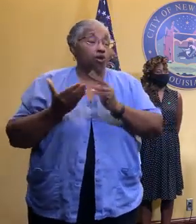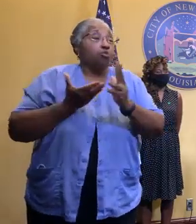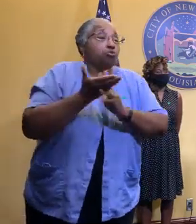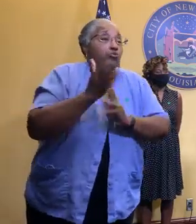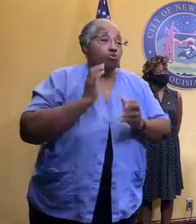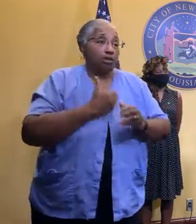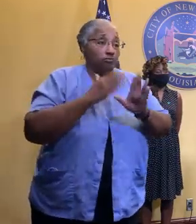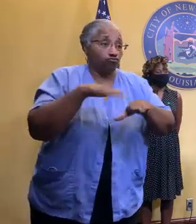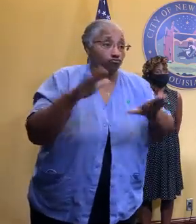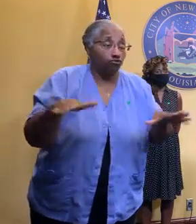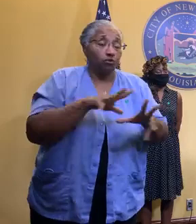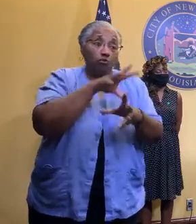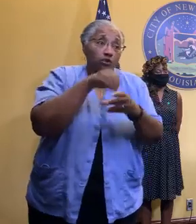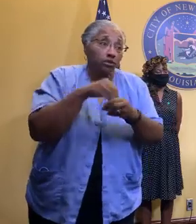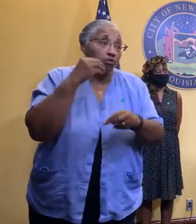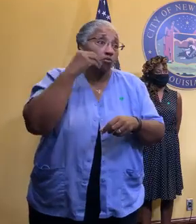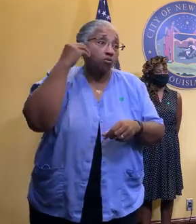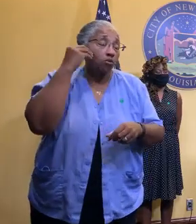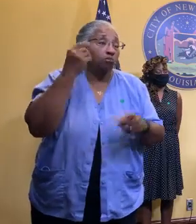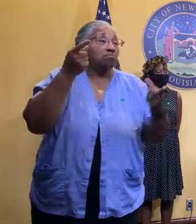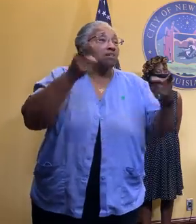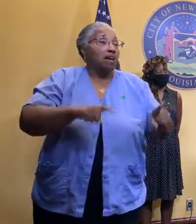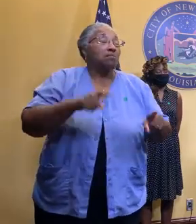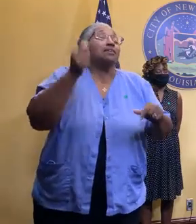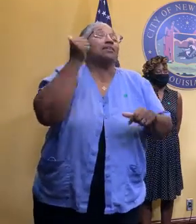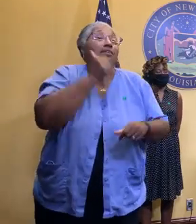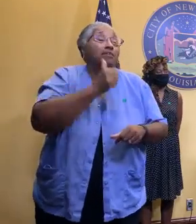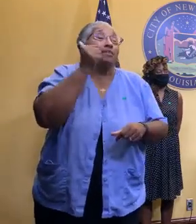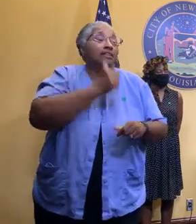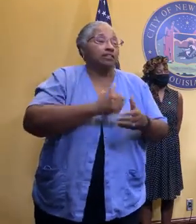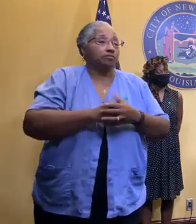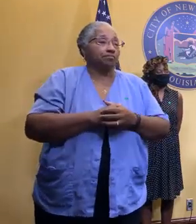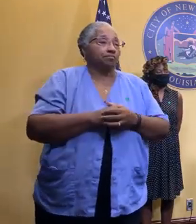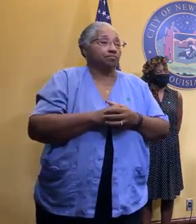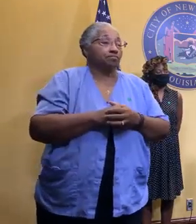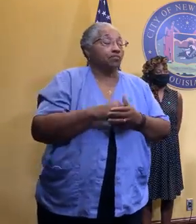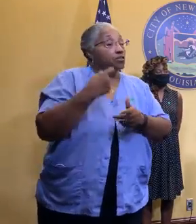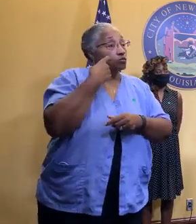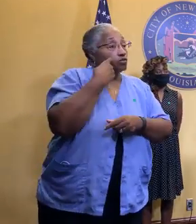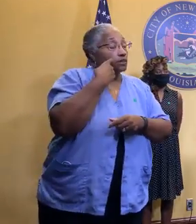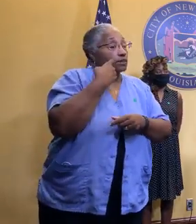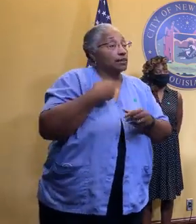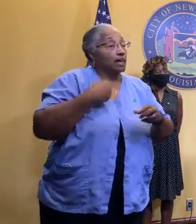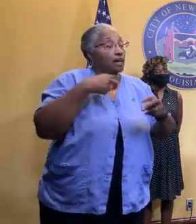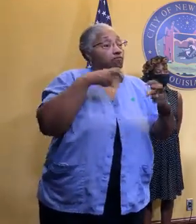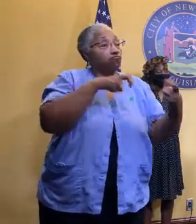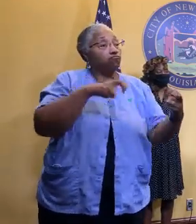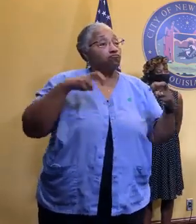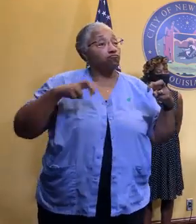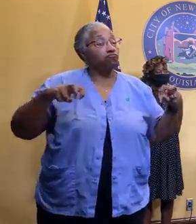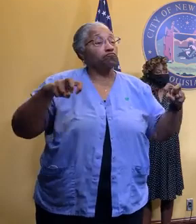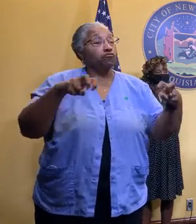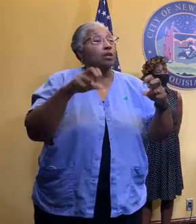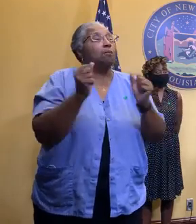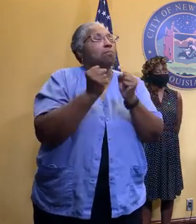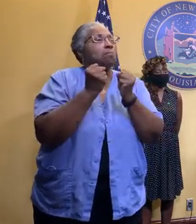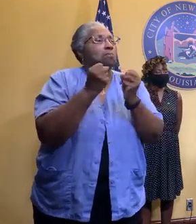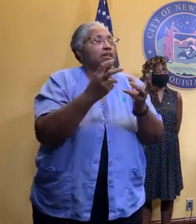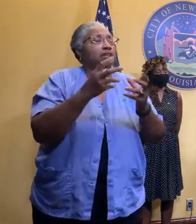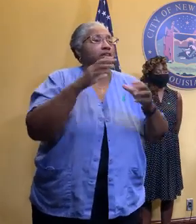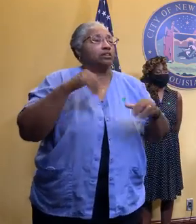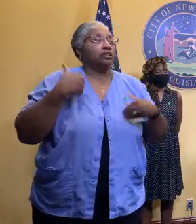in our homes, every single day. I recently sat down with many of our young people associated with